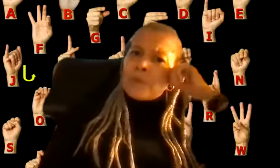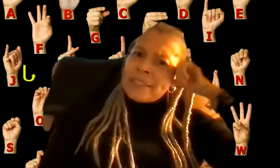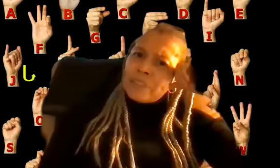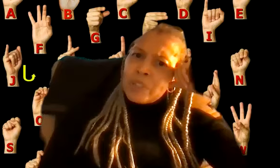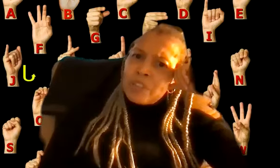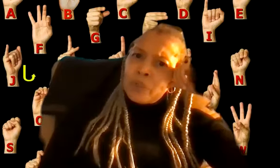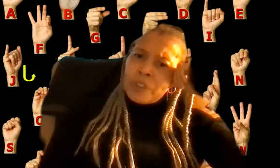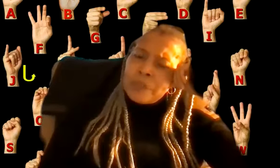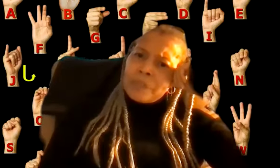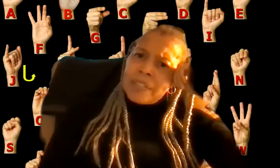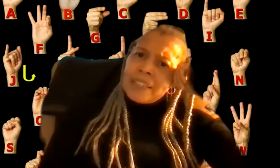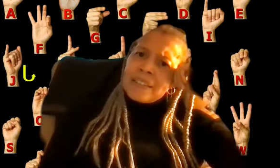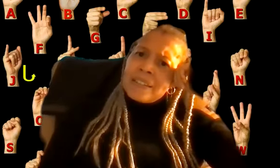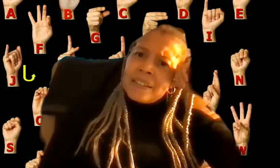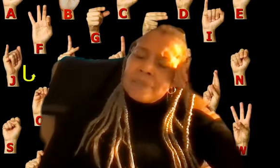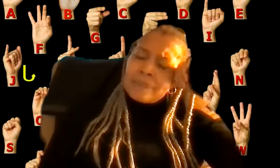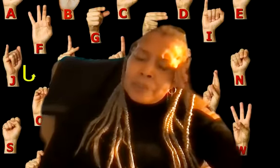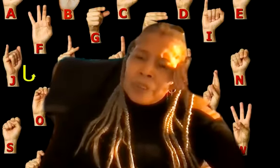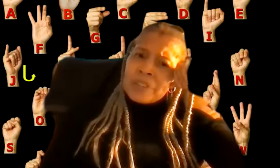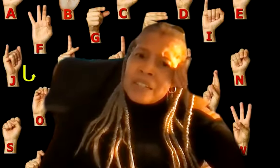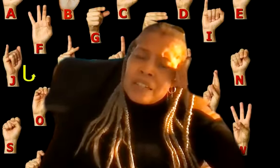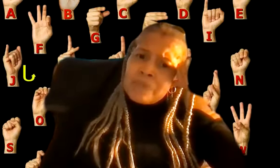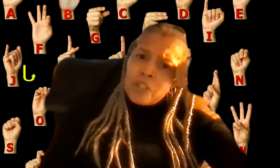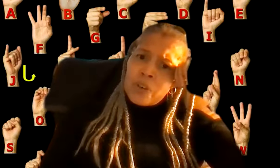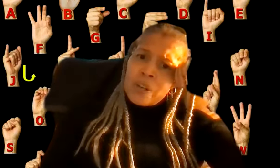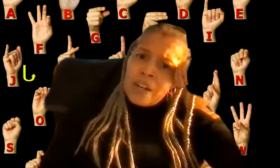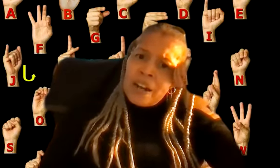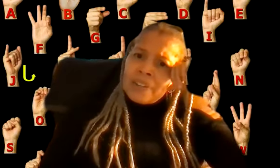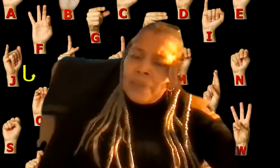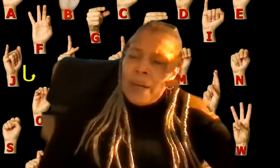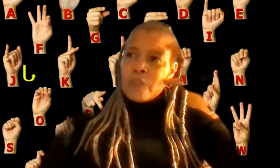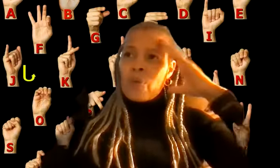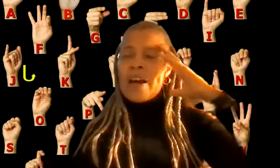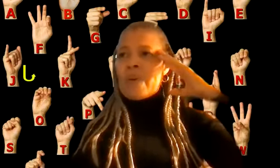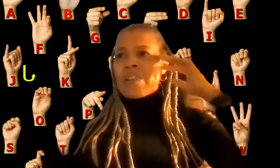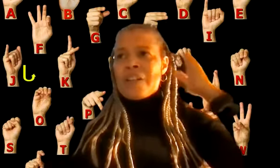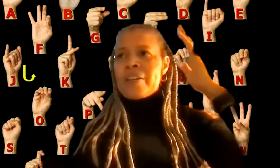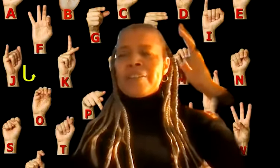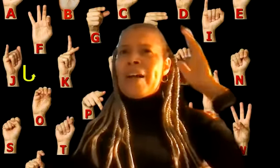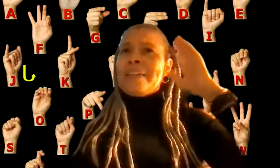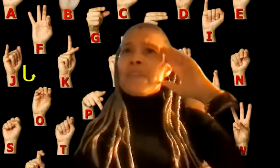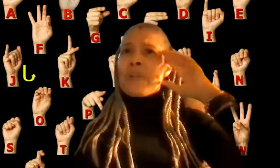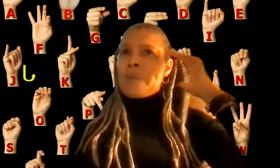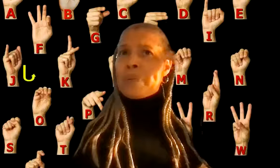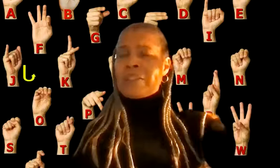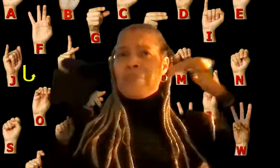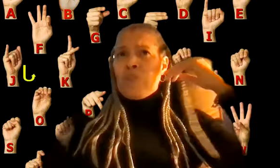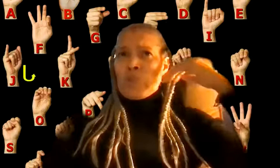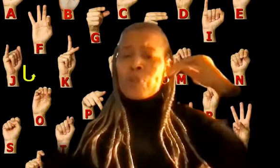right after Mr. Floyd died, um, was murdered. Um, you know, I was, I, you know, I had never been a big news